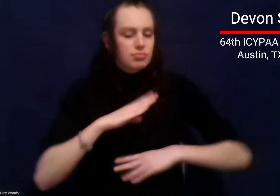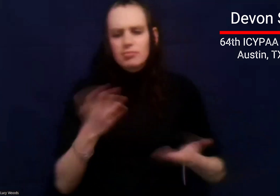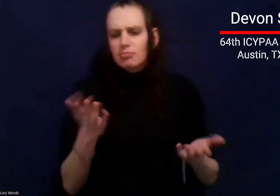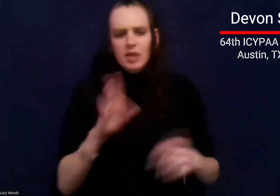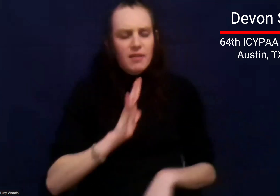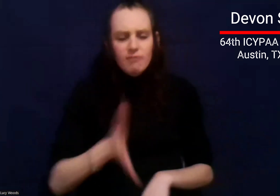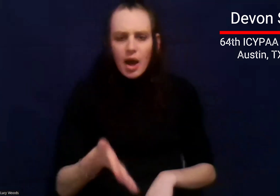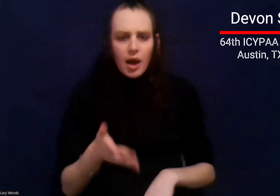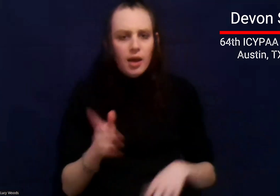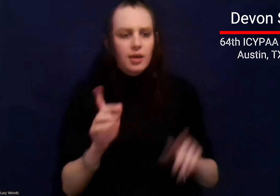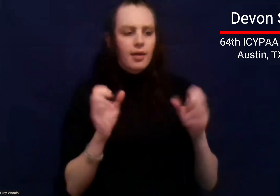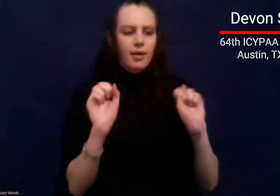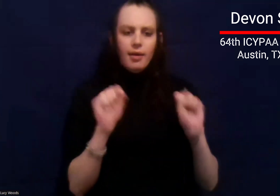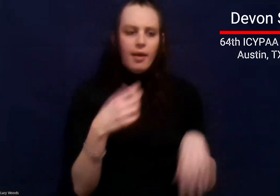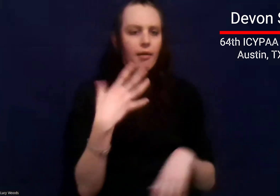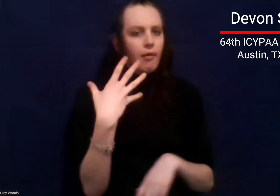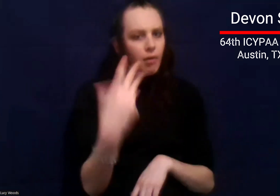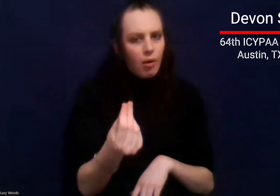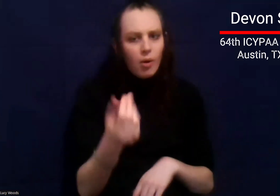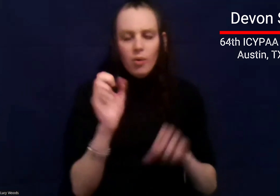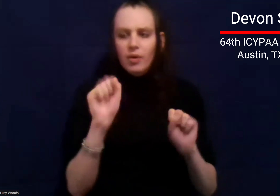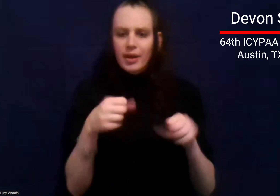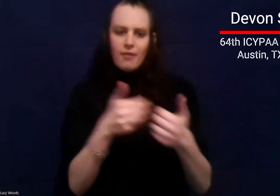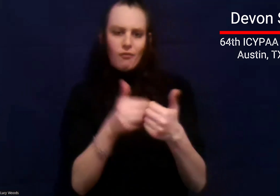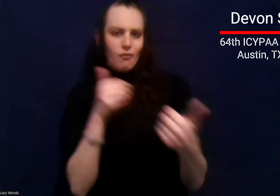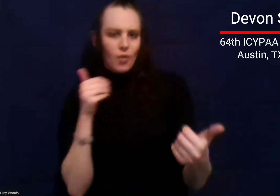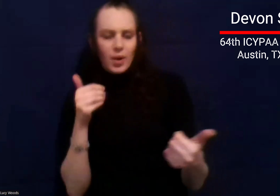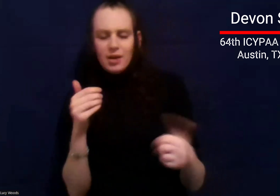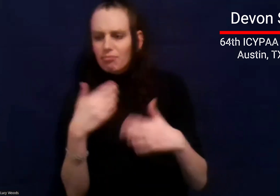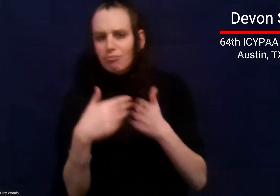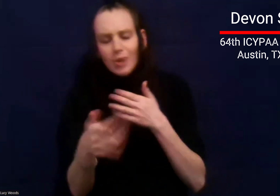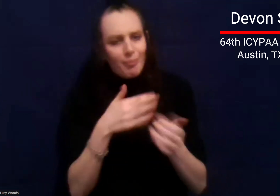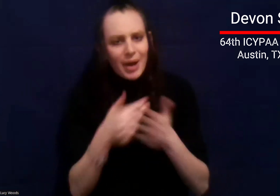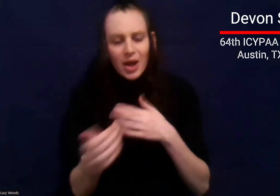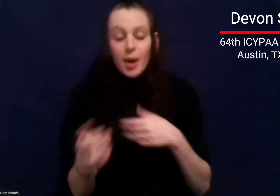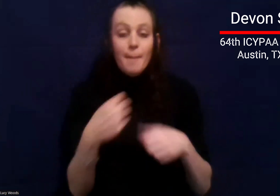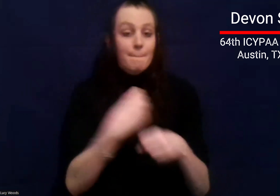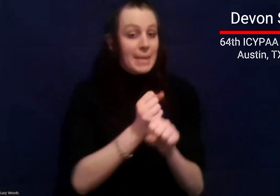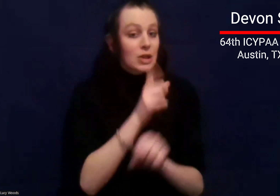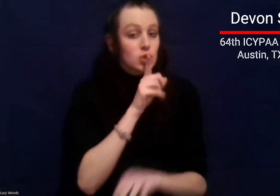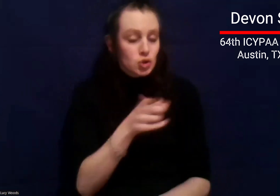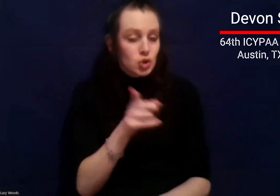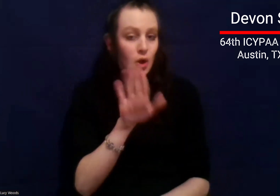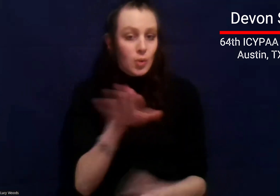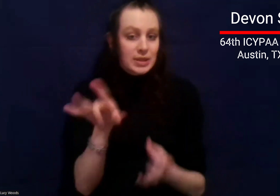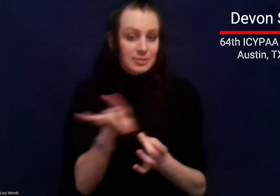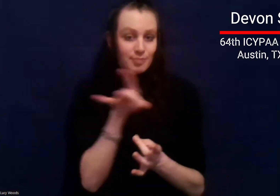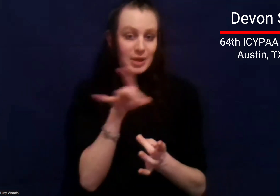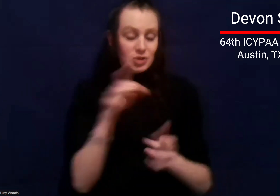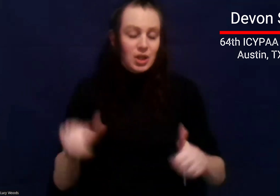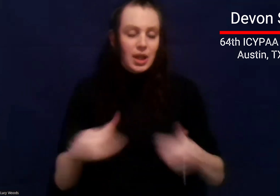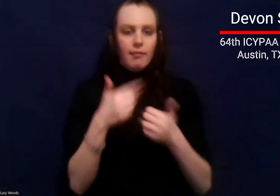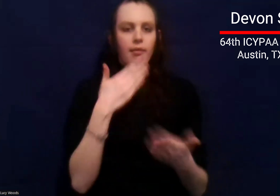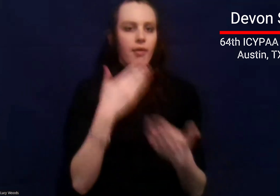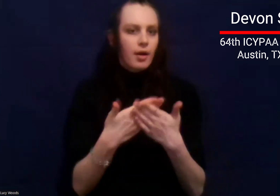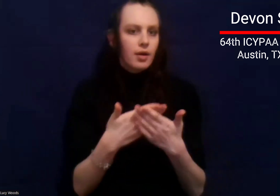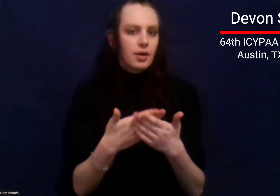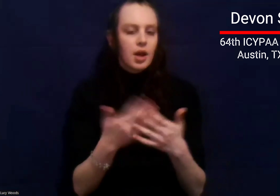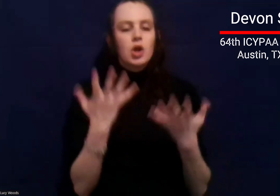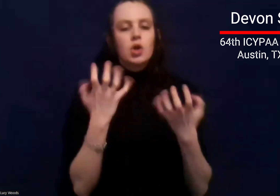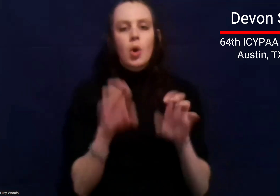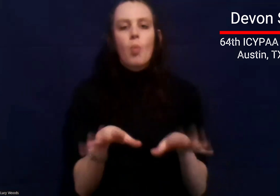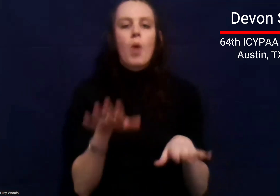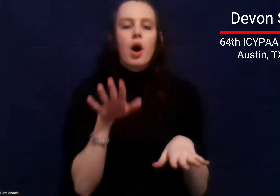away, whichever seems best, but be sure you are on solid spiritual ground before you start and that your motive in going is thoroughly